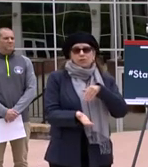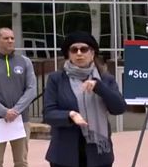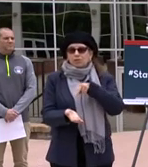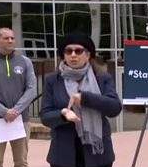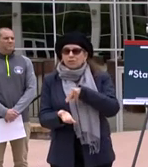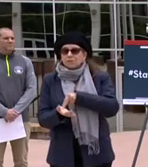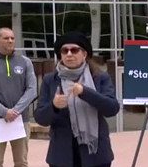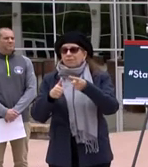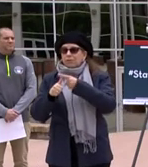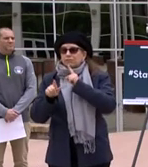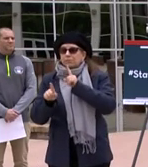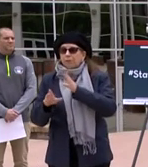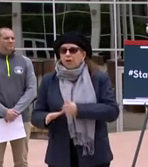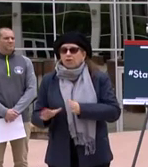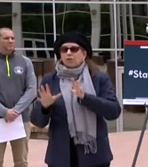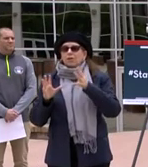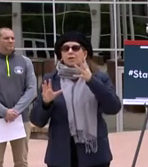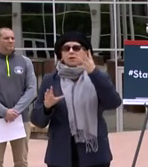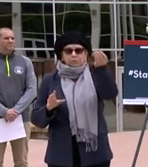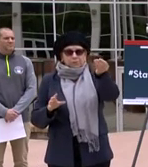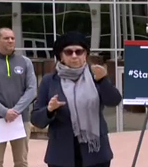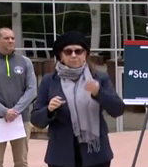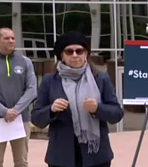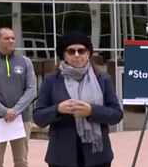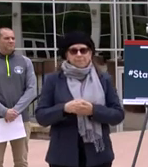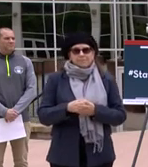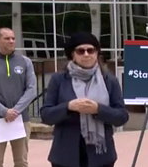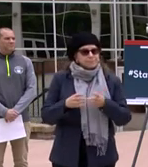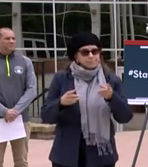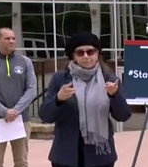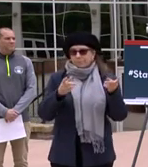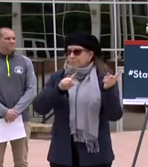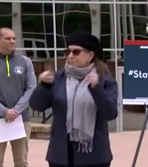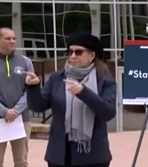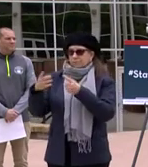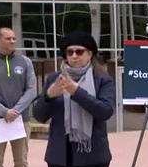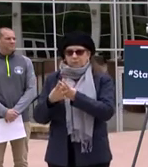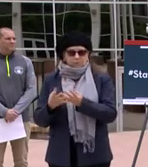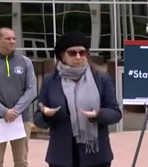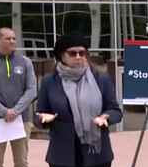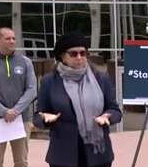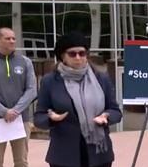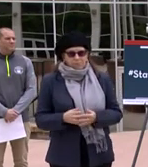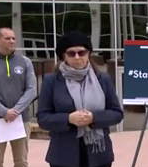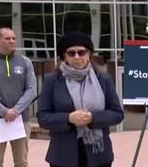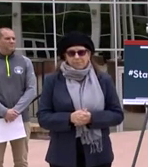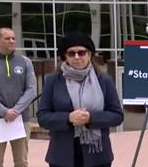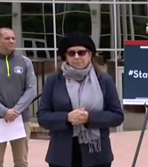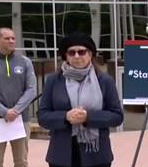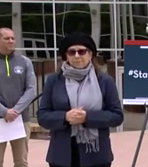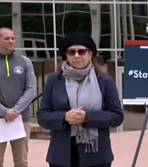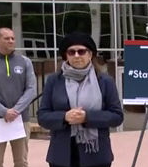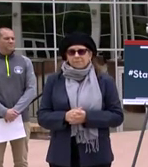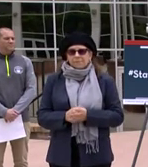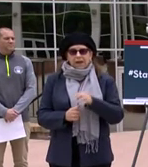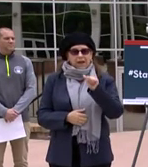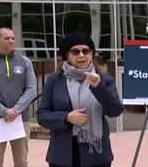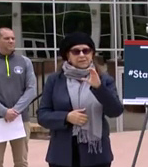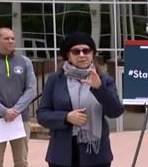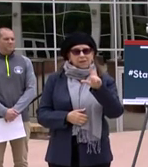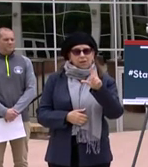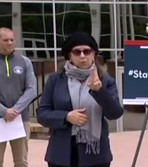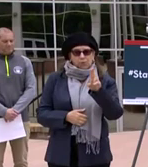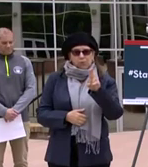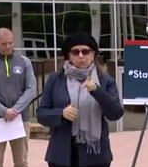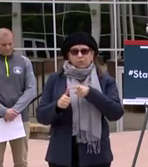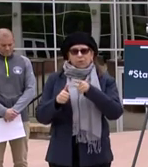the D.C. jail. Yes. The Public Defender's Office and the ACLU filed a lawsuit against the city yesterday over conditions in